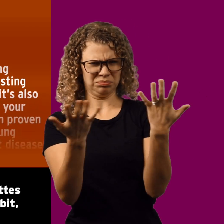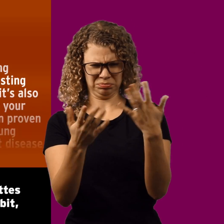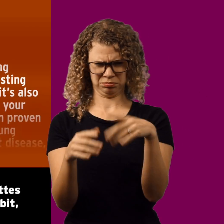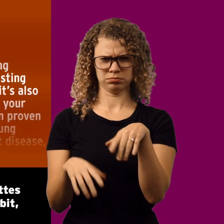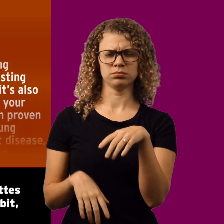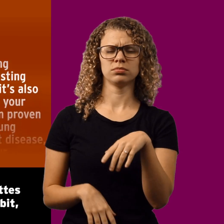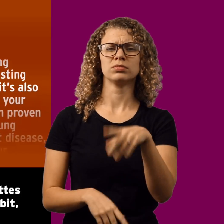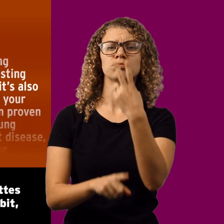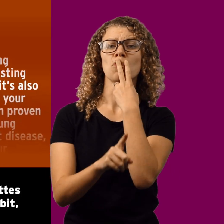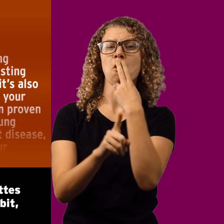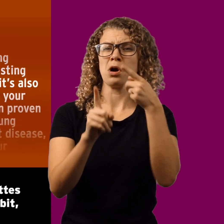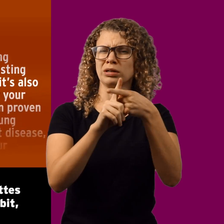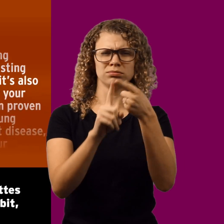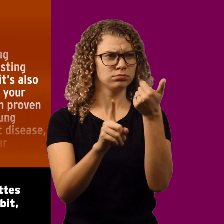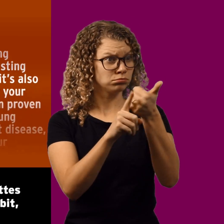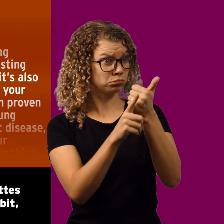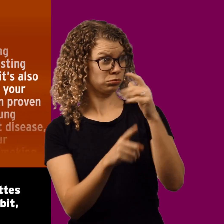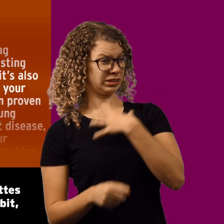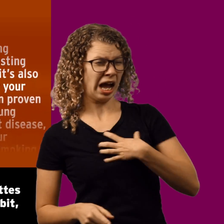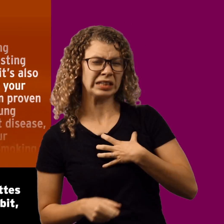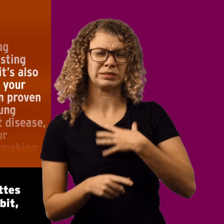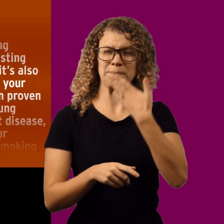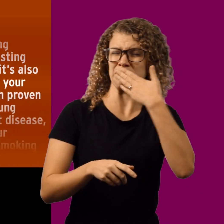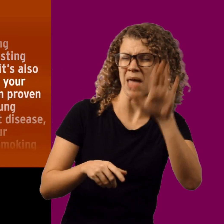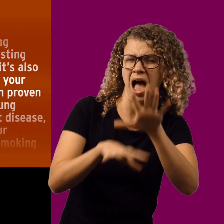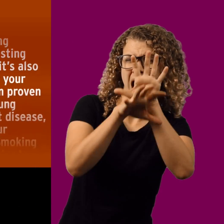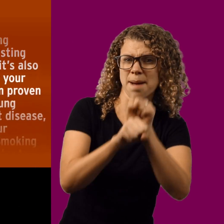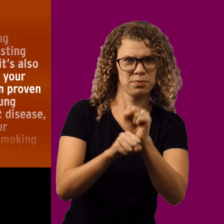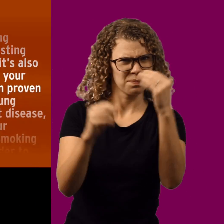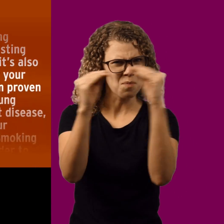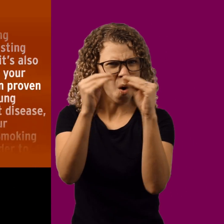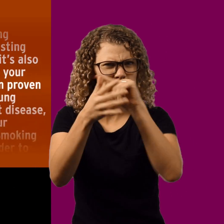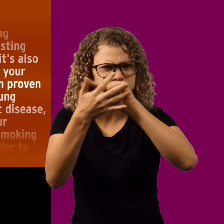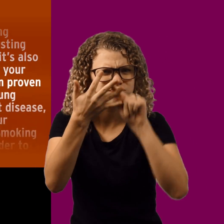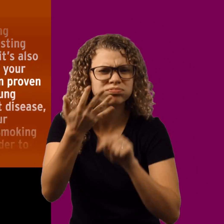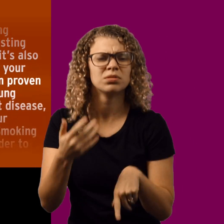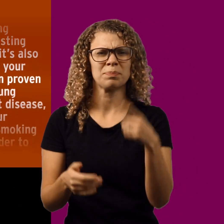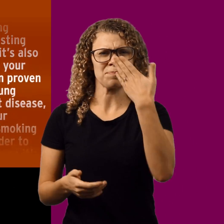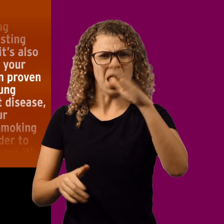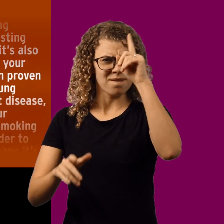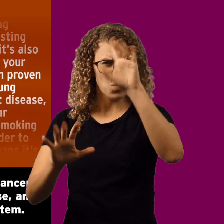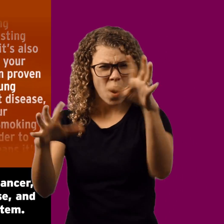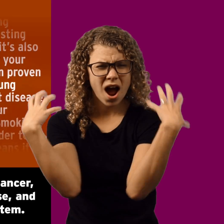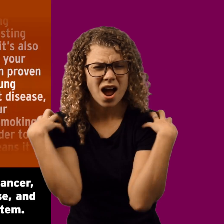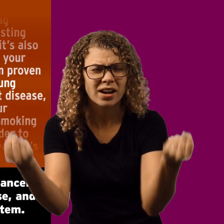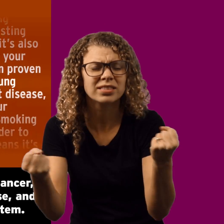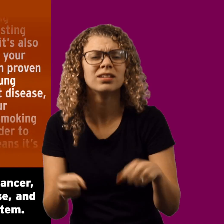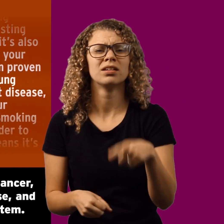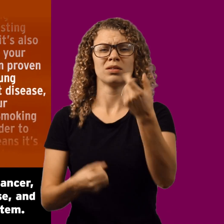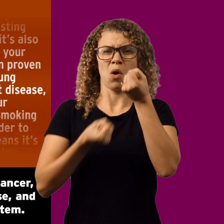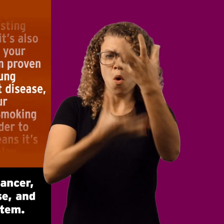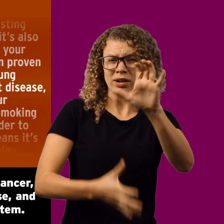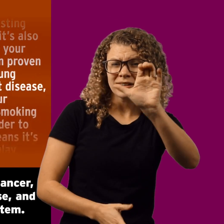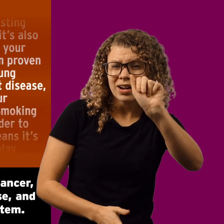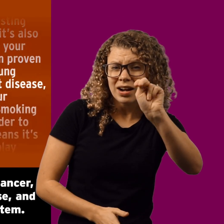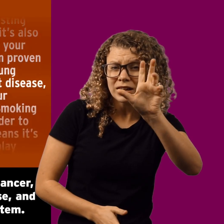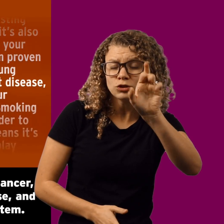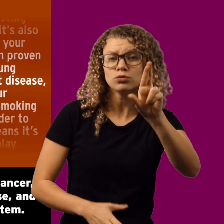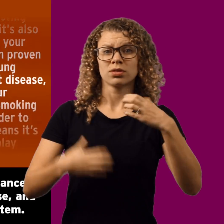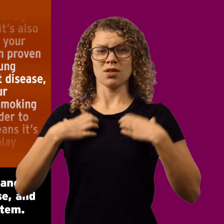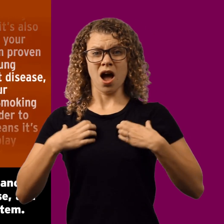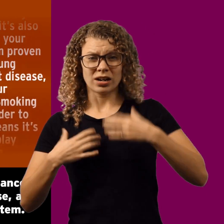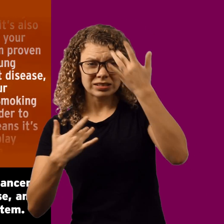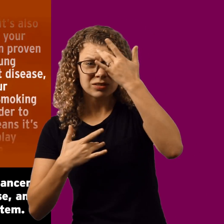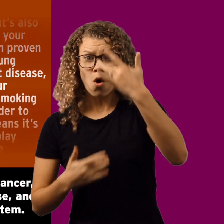Not only is smoking cigarettes a disgusting and smelly habit, it's also extremely bad for your health. It has been proven to cause cancer,